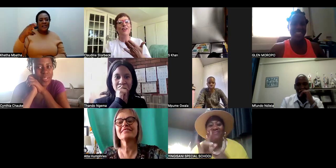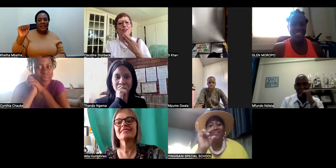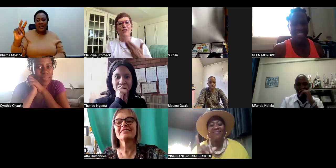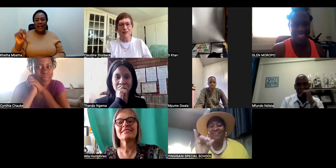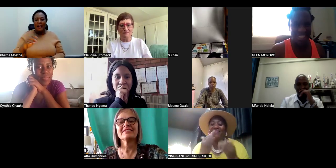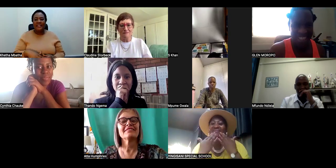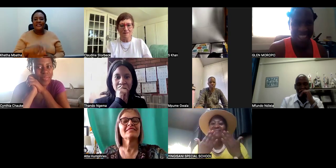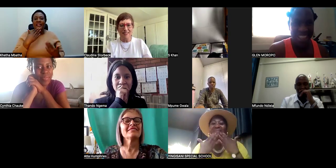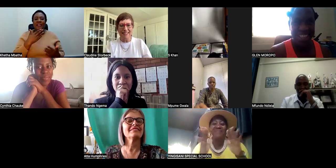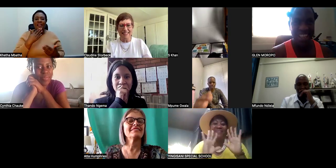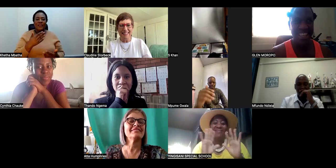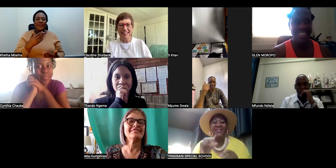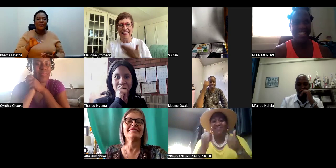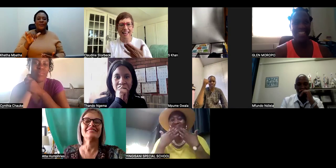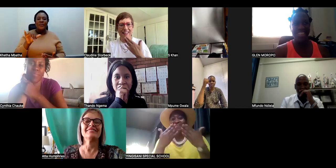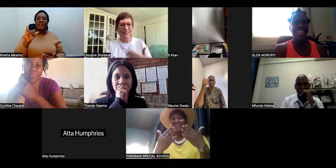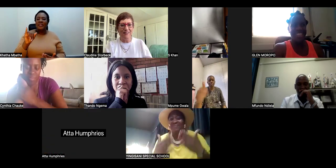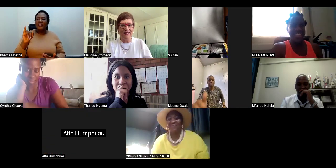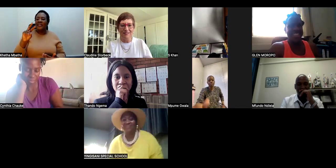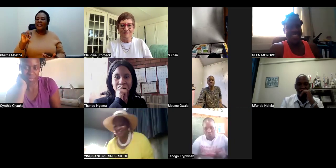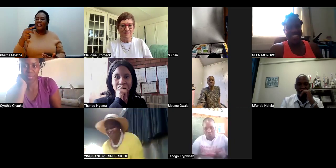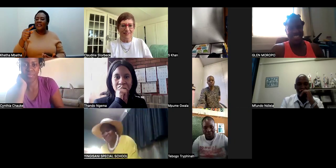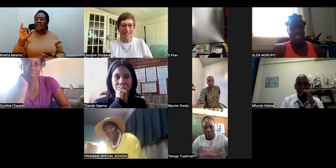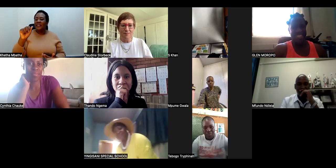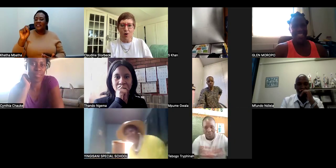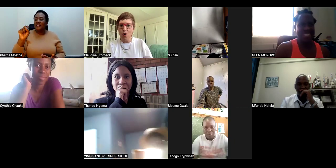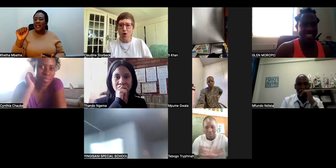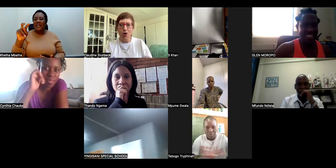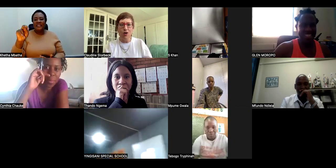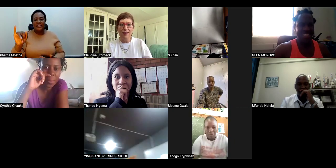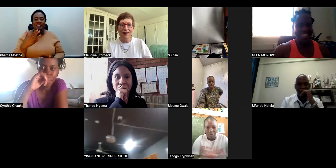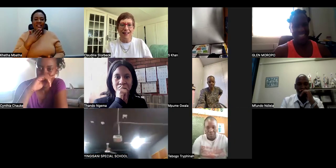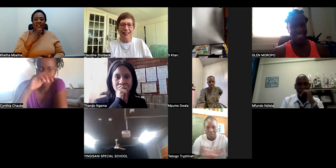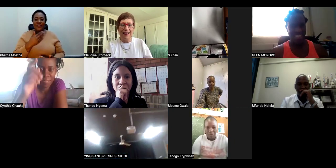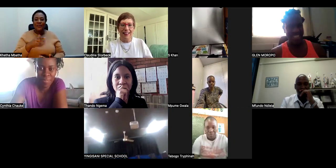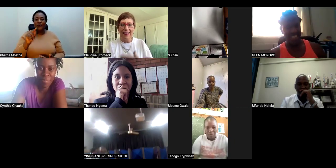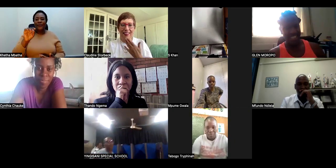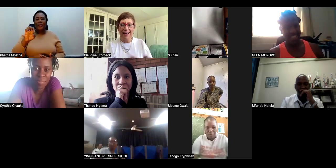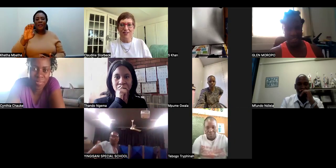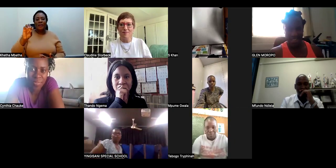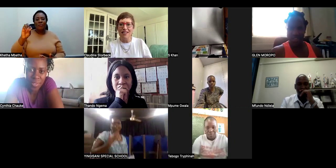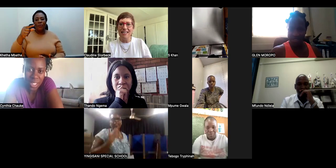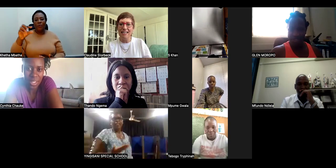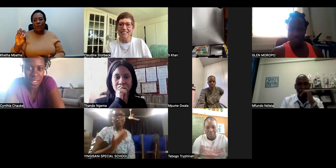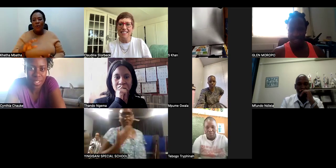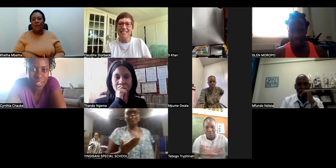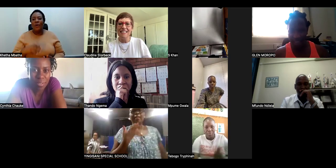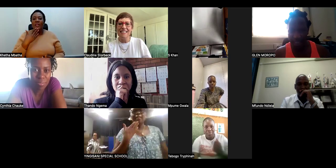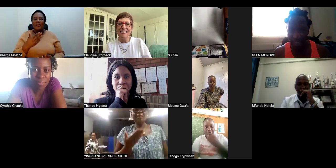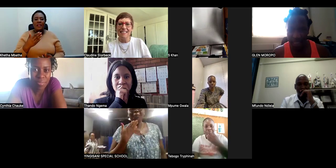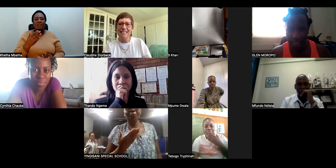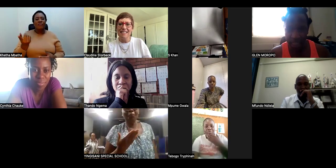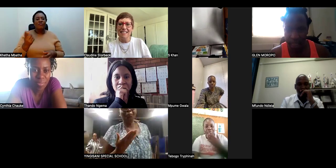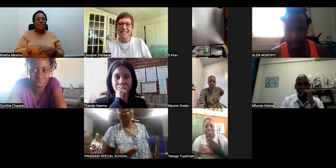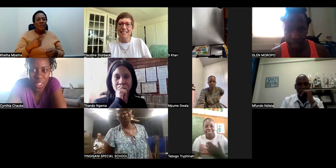Yingisani, thank you. Thank you. Teboho, thank you for being here.